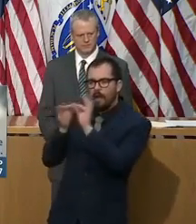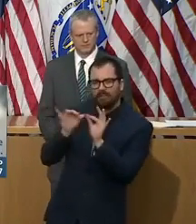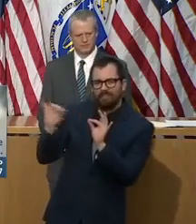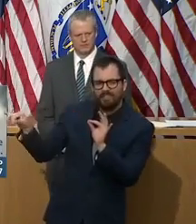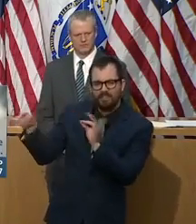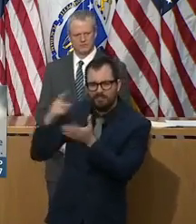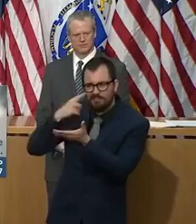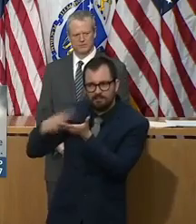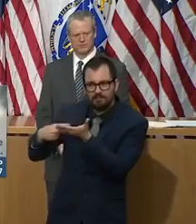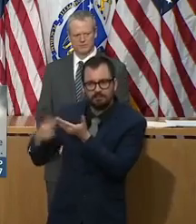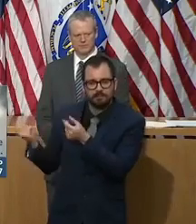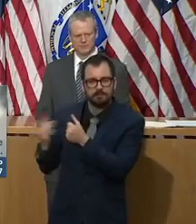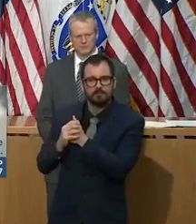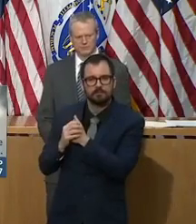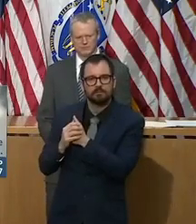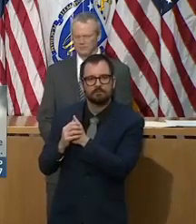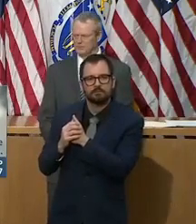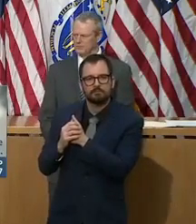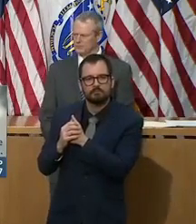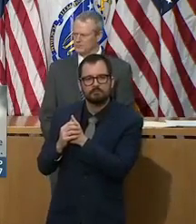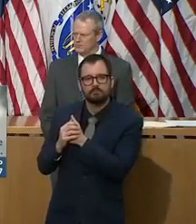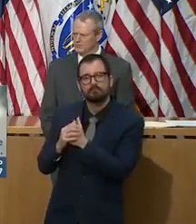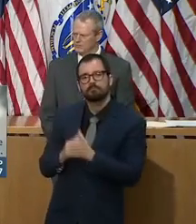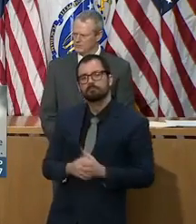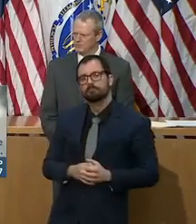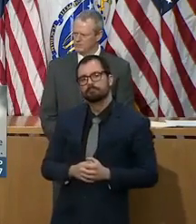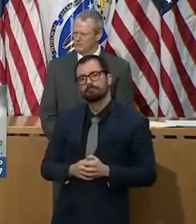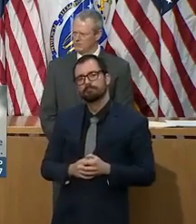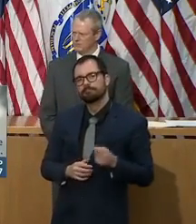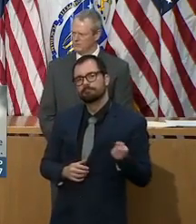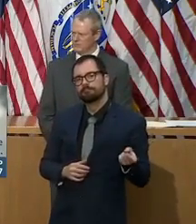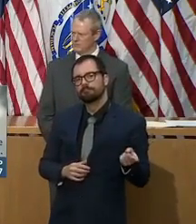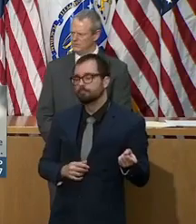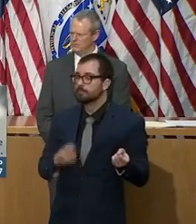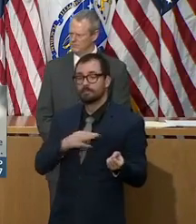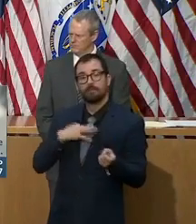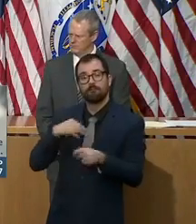can the National Guard handle this demand? Yes, so the National Guard